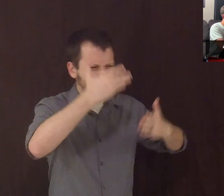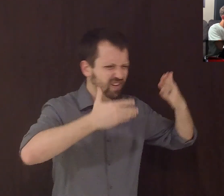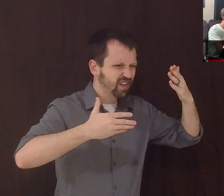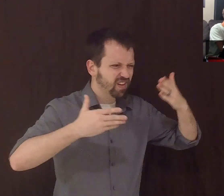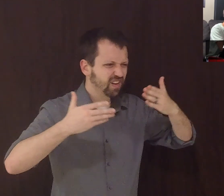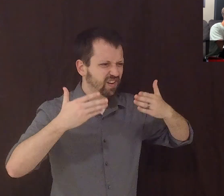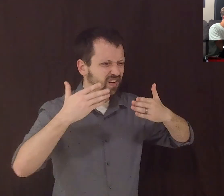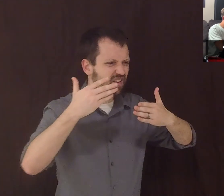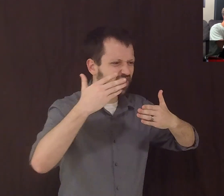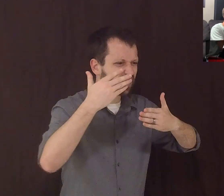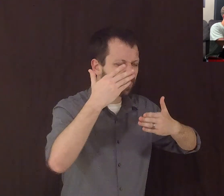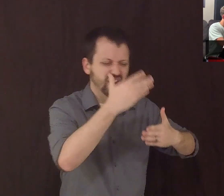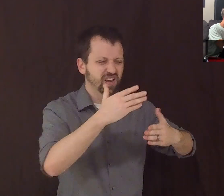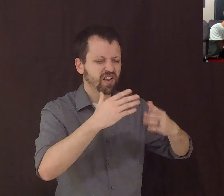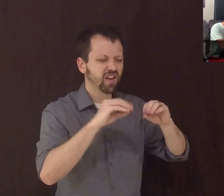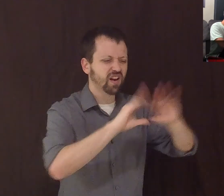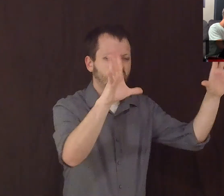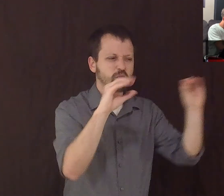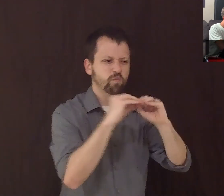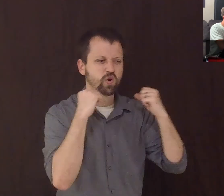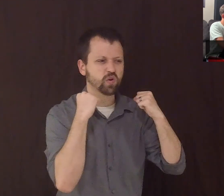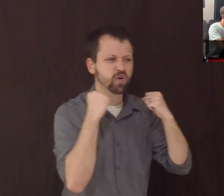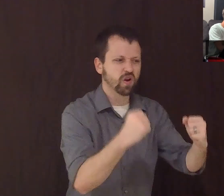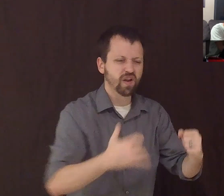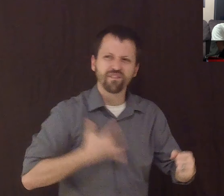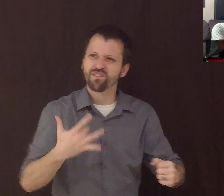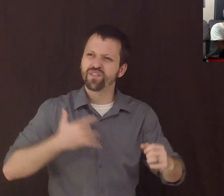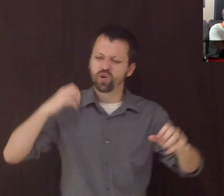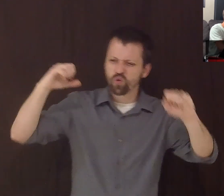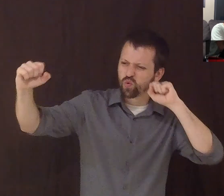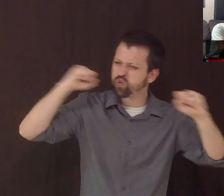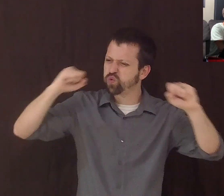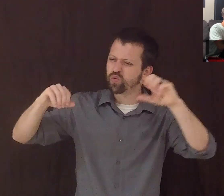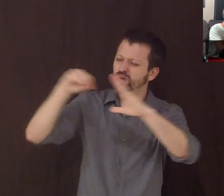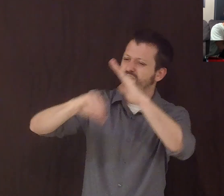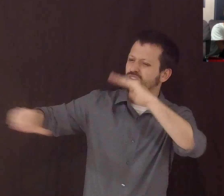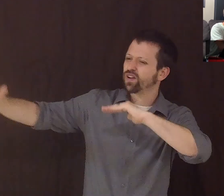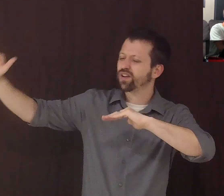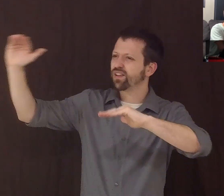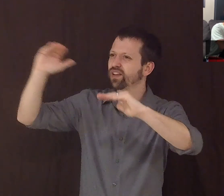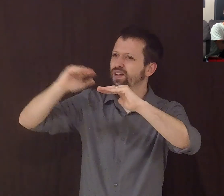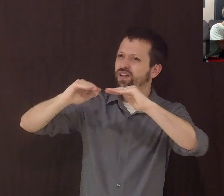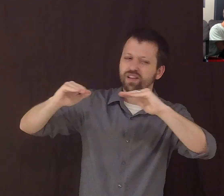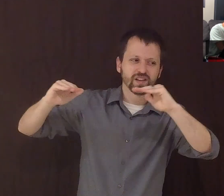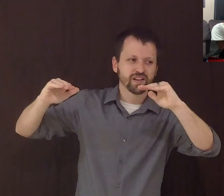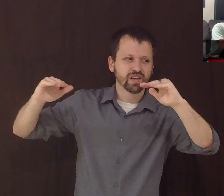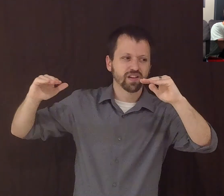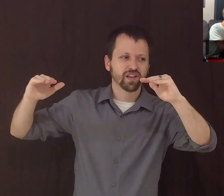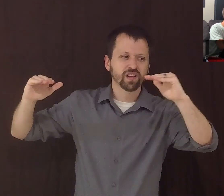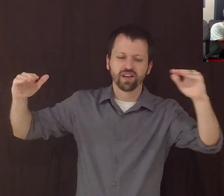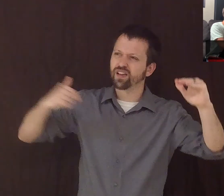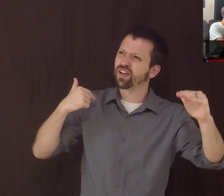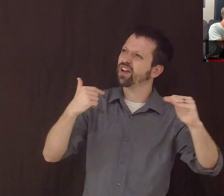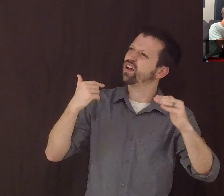Darkness, as the darkness bows to him, I can feel the roar in the heavens, as the